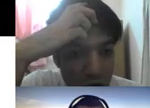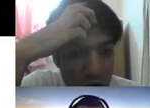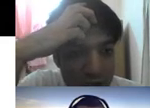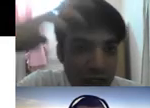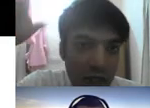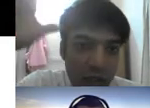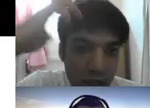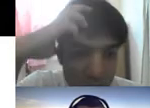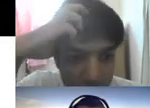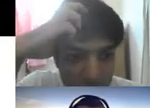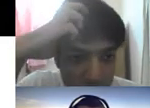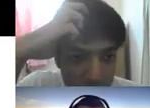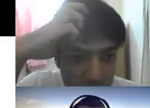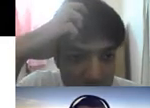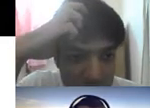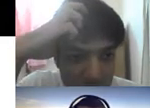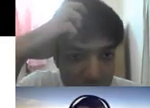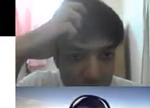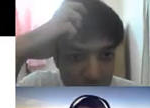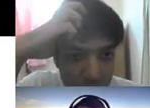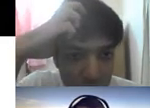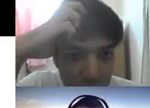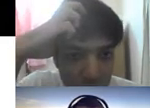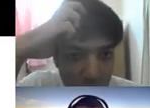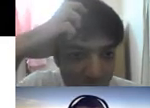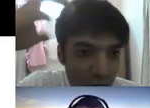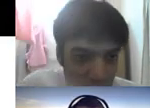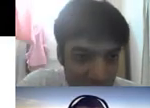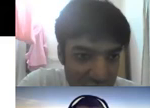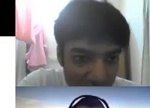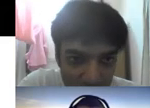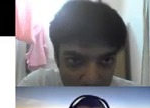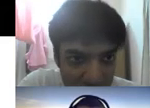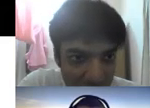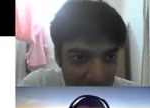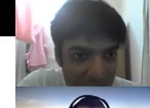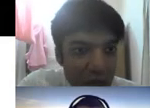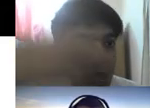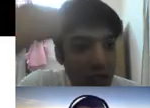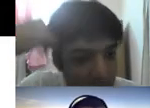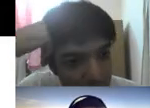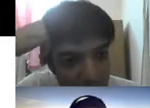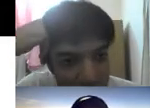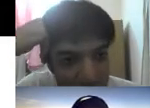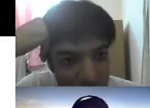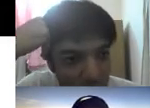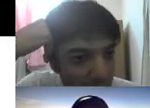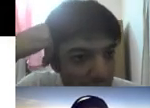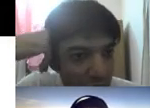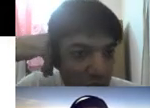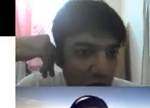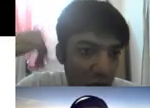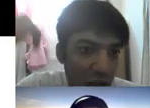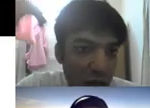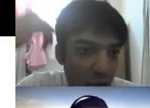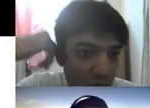or is it a good exercise to have, let's say, I have pose hands? Is it a good exercise to compare